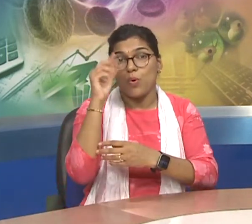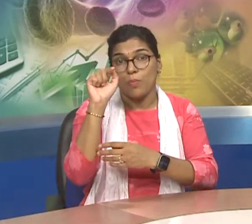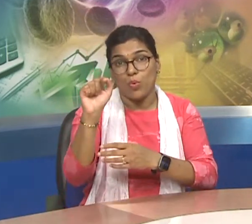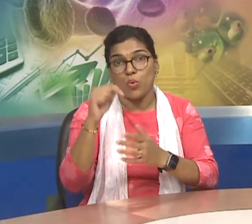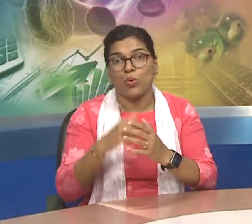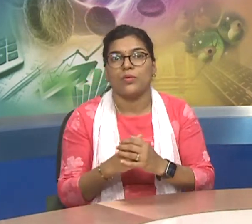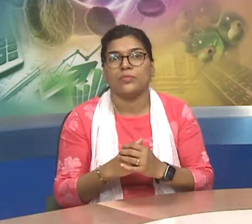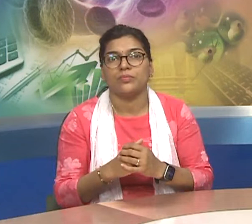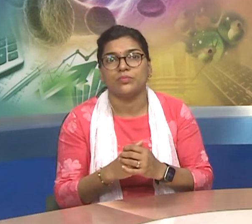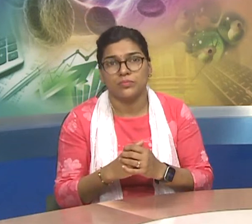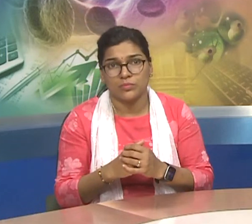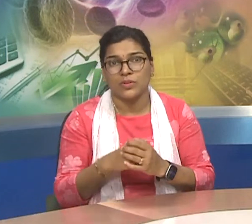Point number 4.